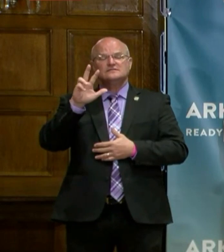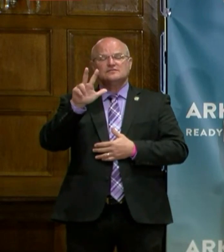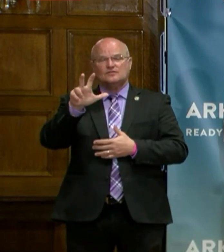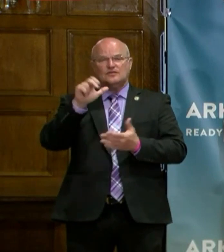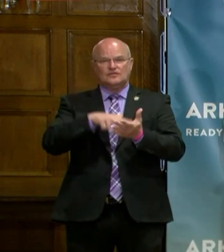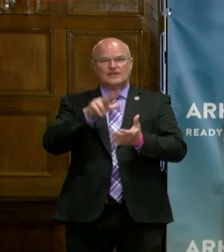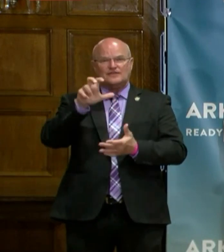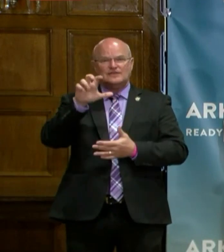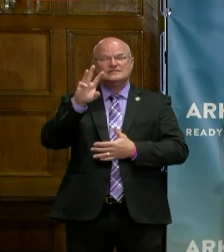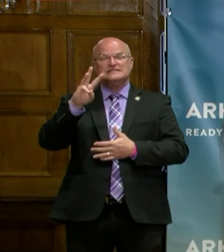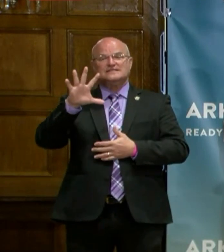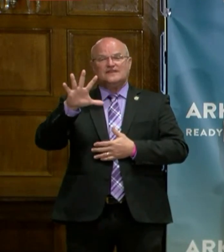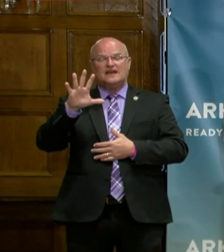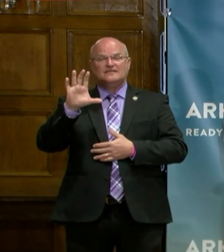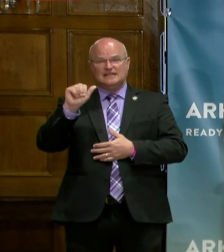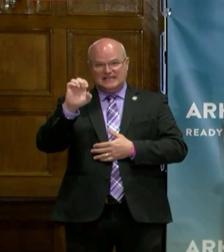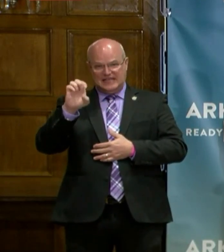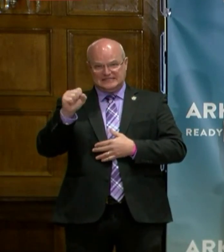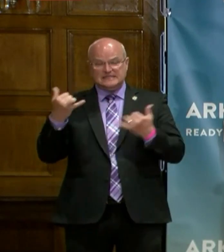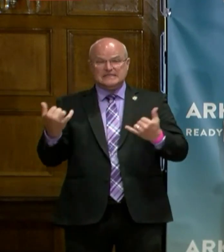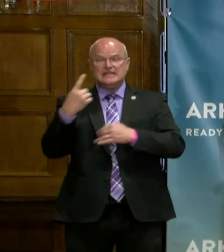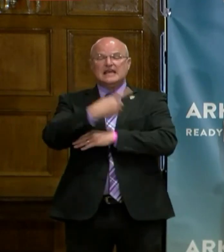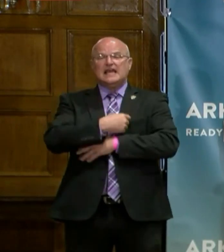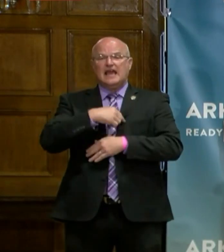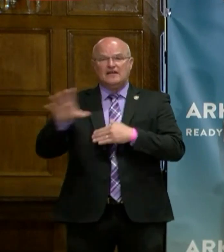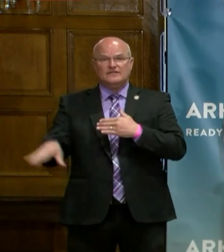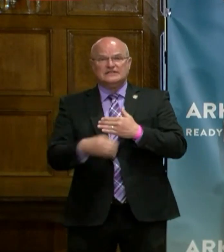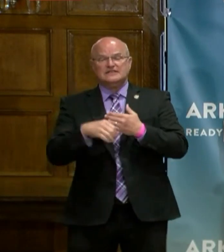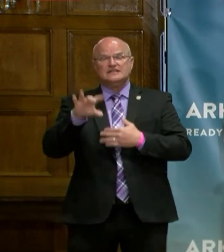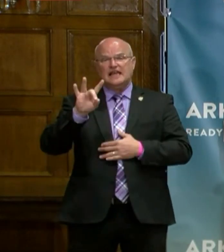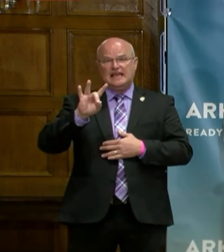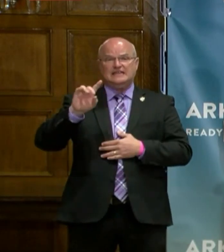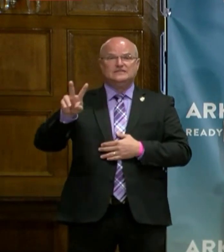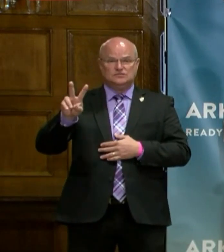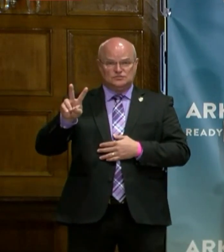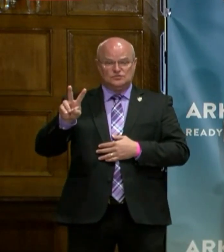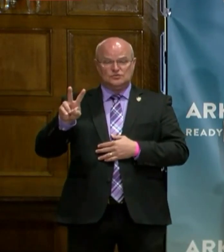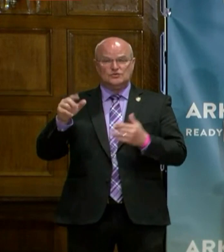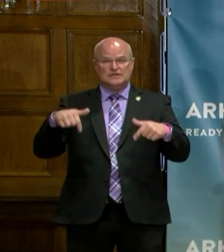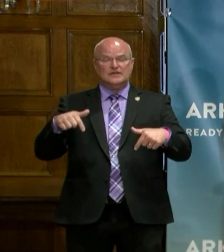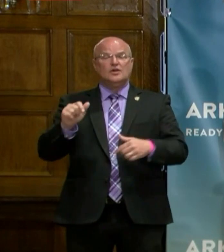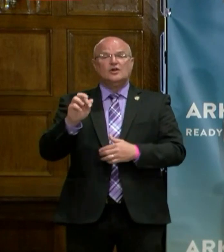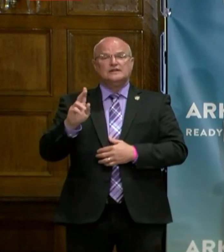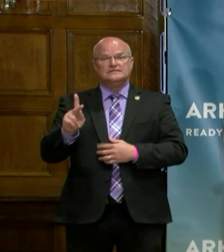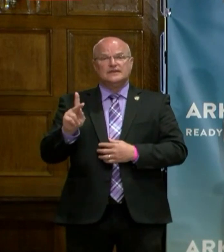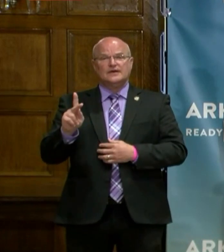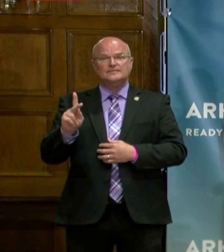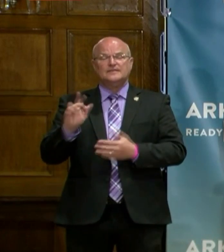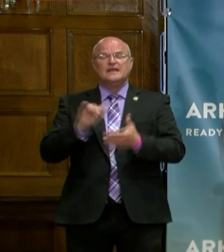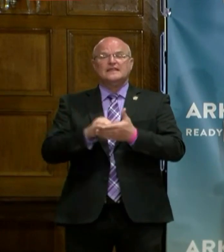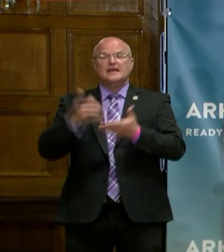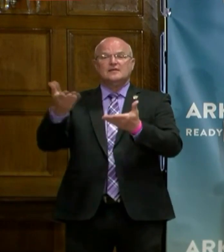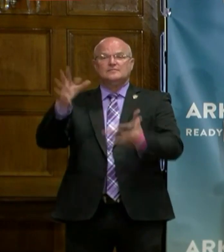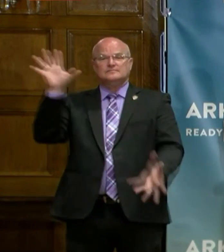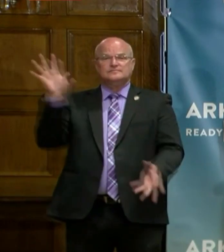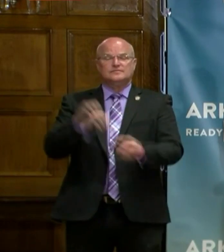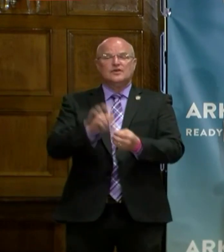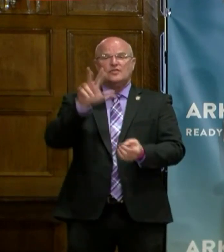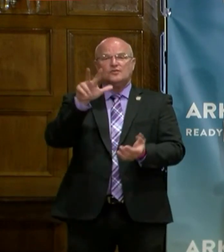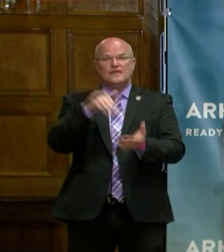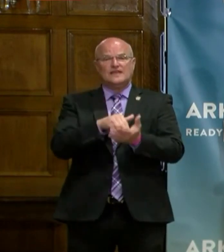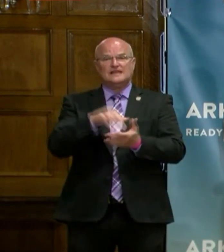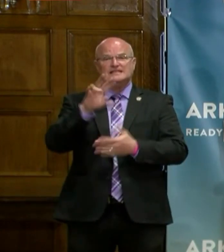3,665 cases. We have today an additional 82 cases in Arkansas. That brings the total to